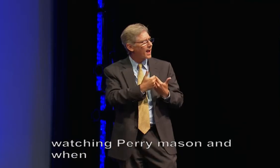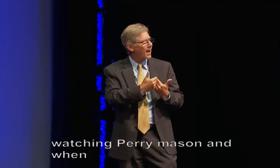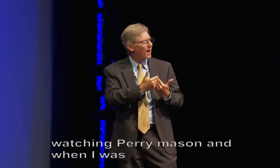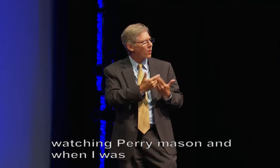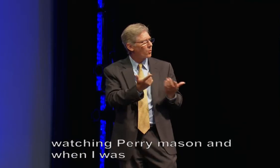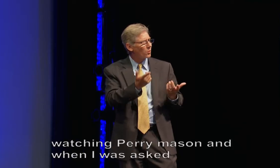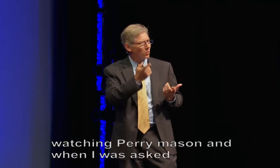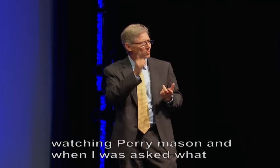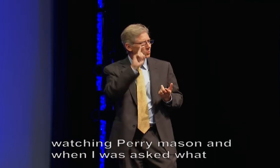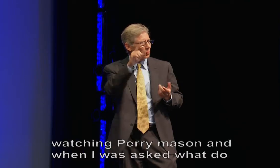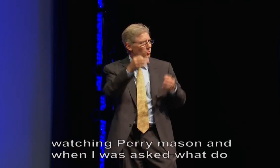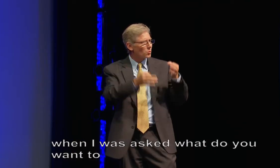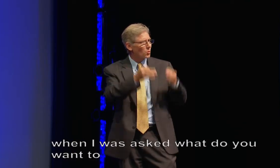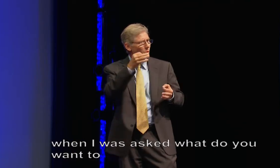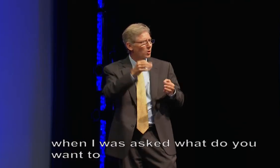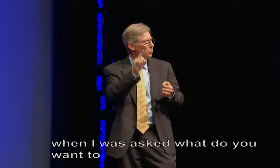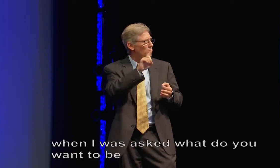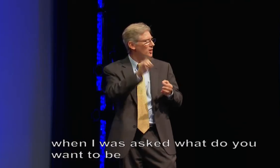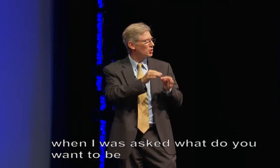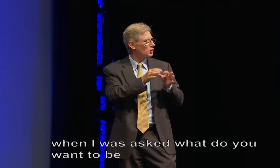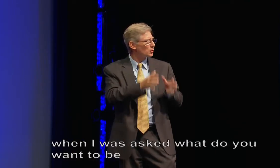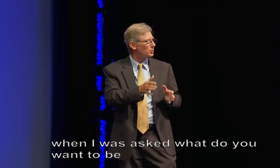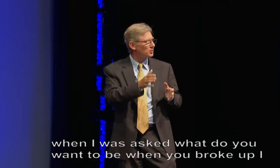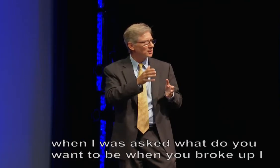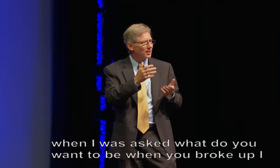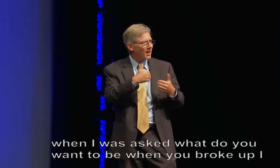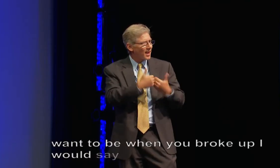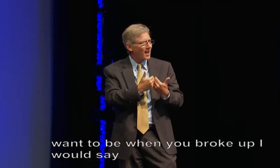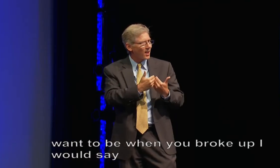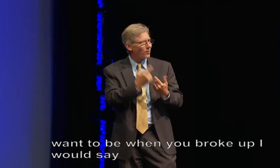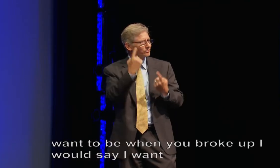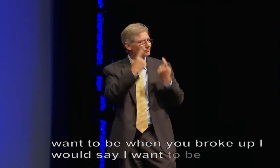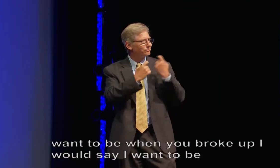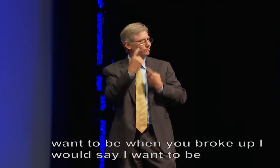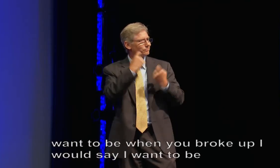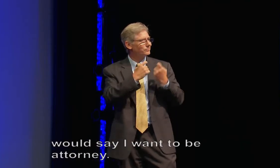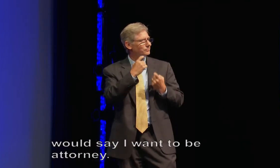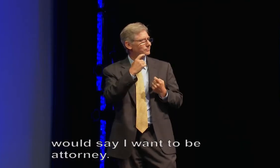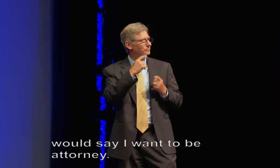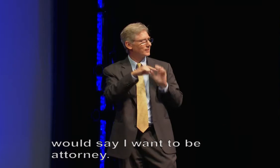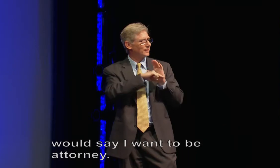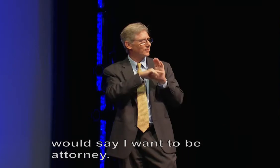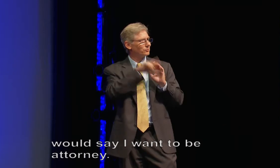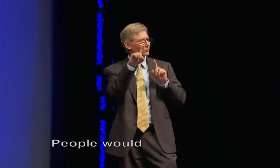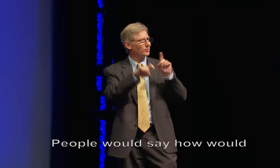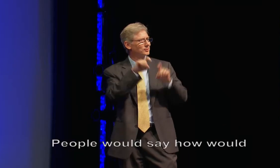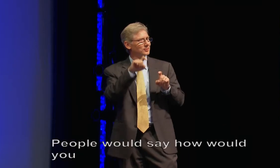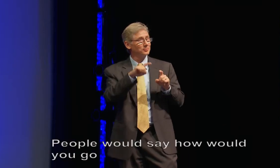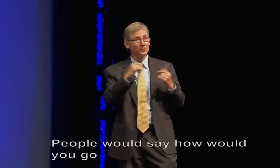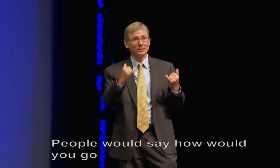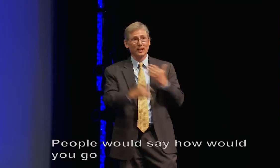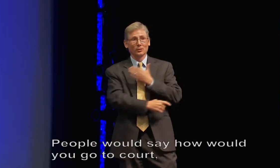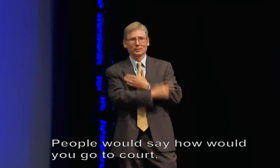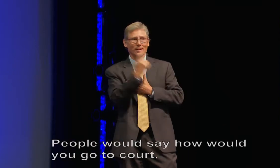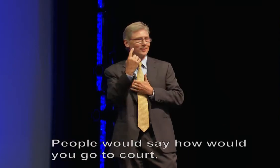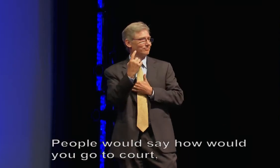an attorney. And then people would say, well, how would you go to court? How would you argue your case? Would you get an interpreter? How would you do that?